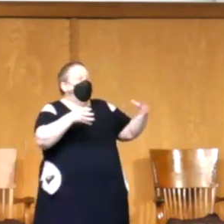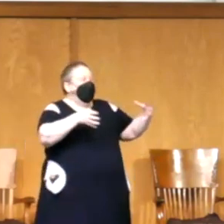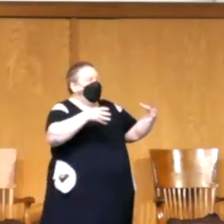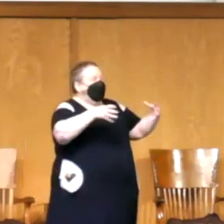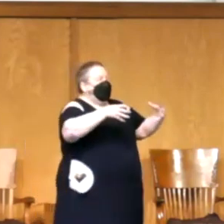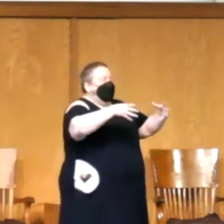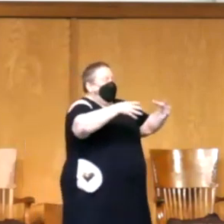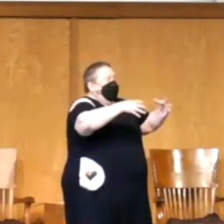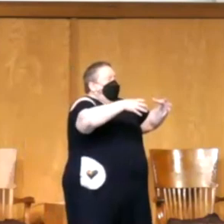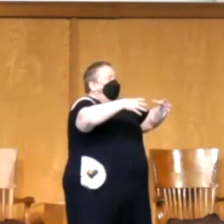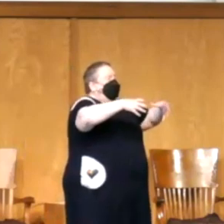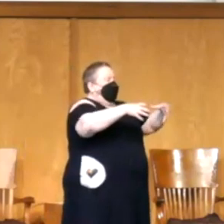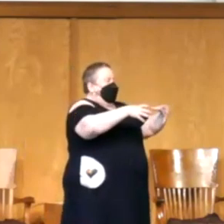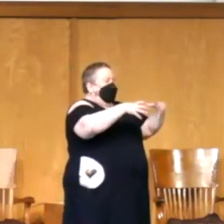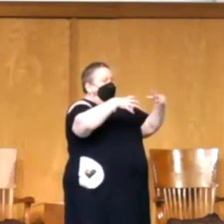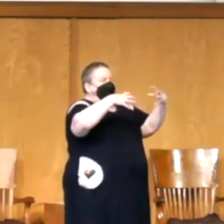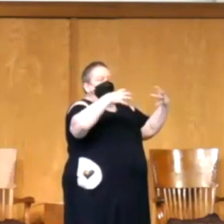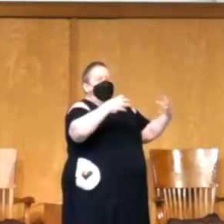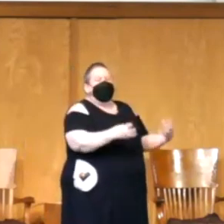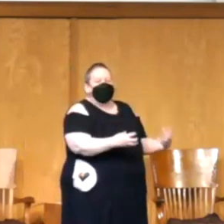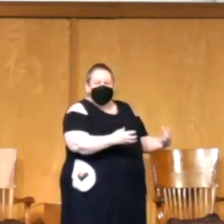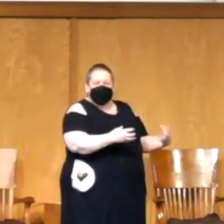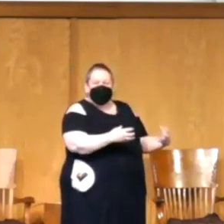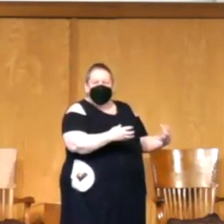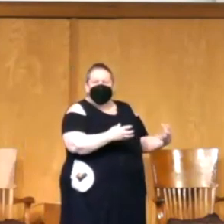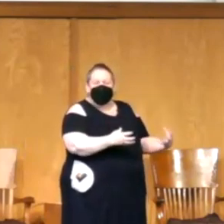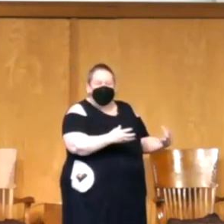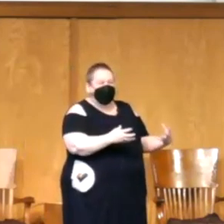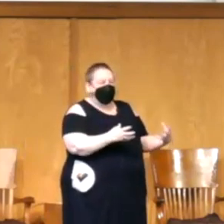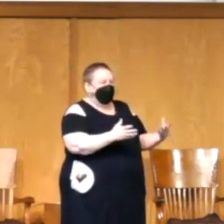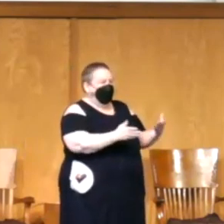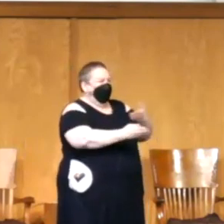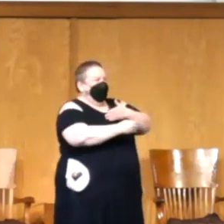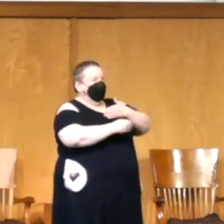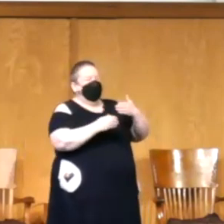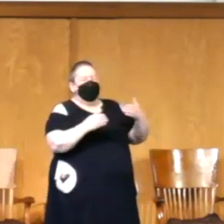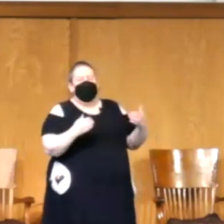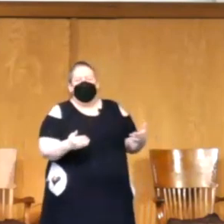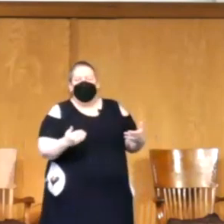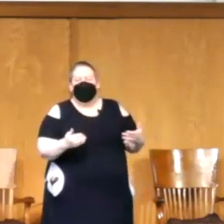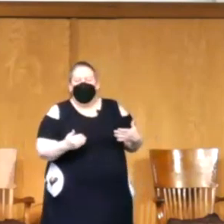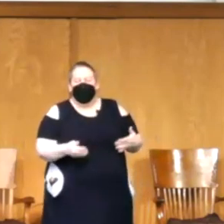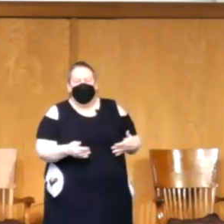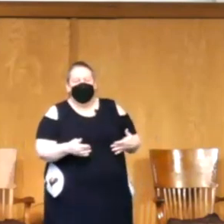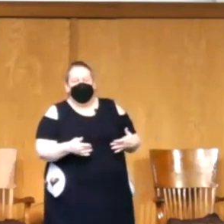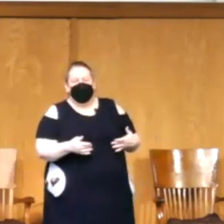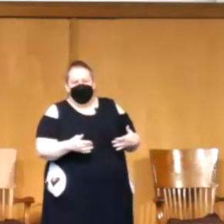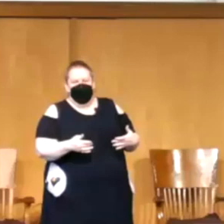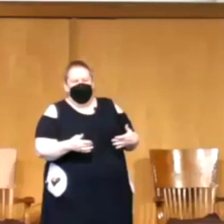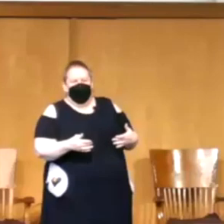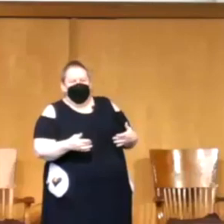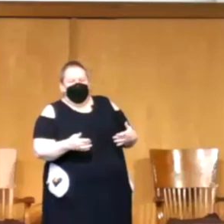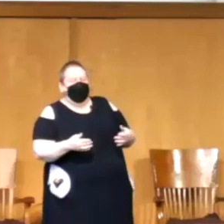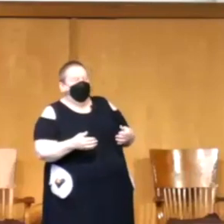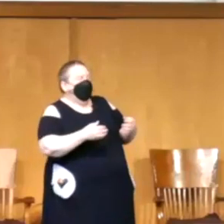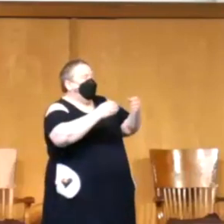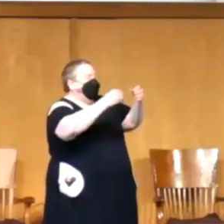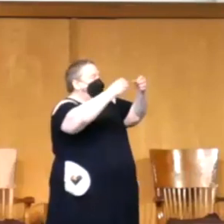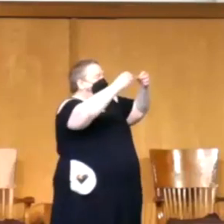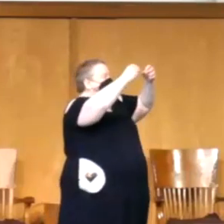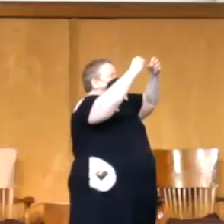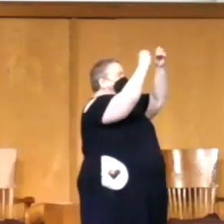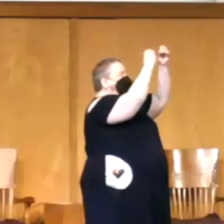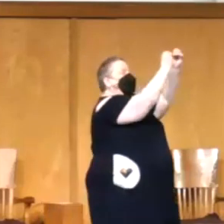And the lie that the work of humanity, particularly in communities like this one, is to